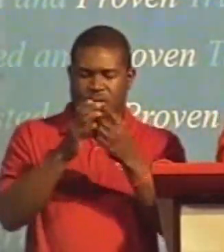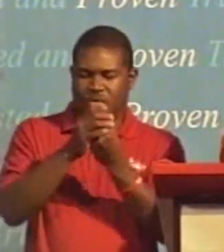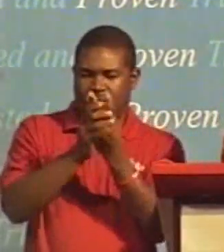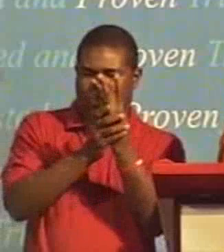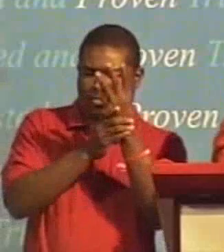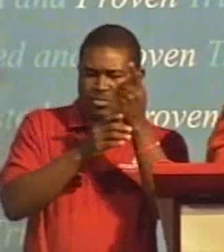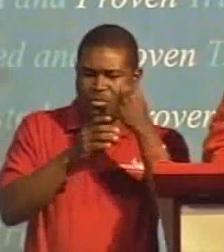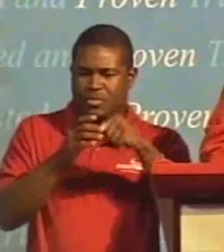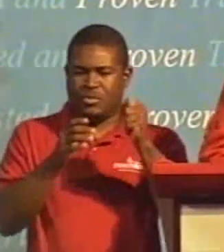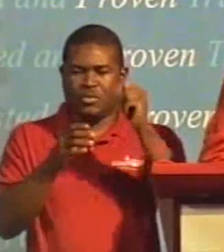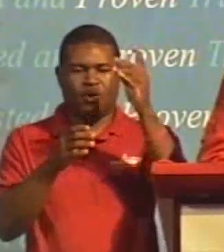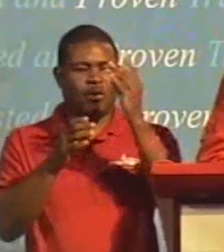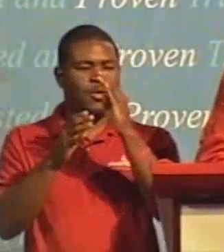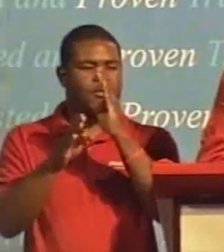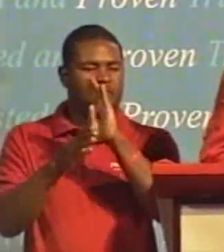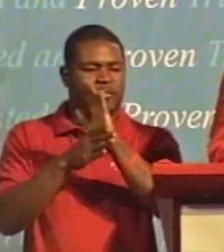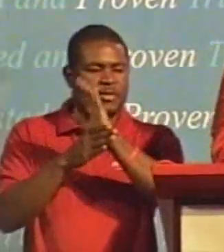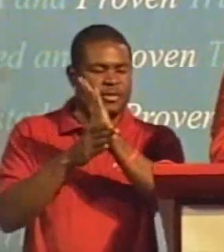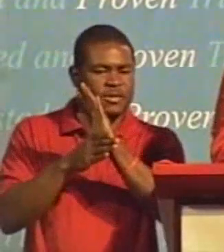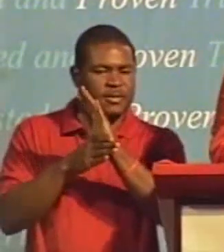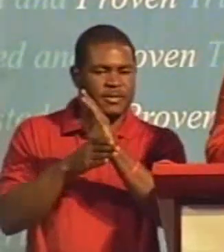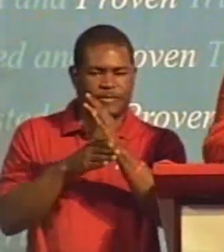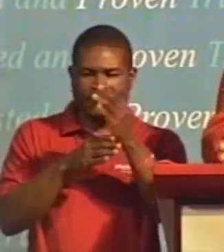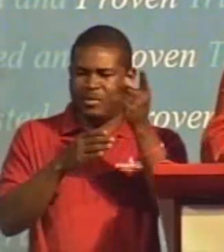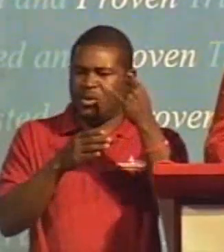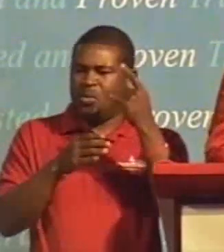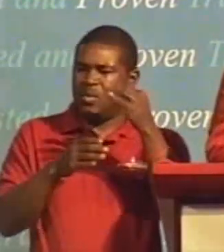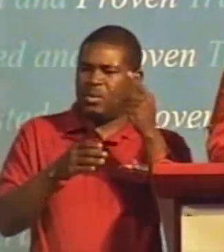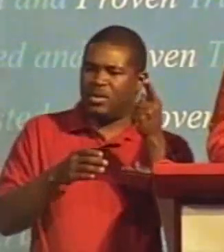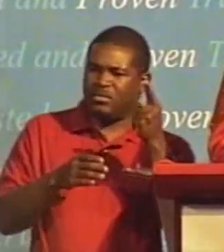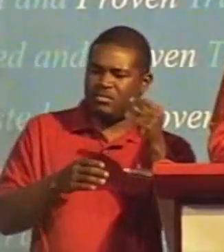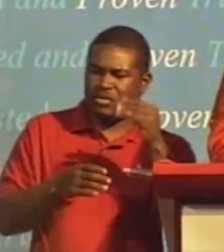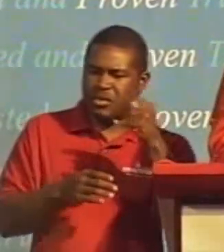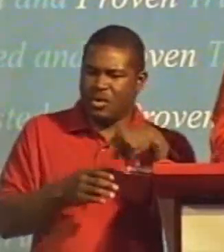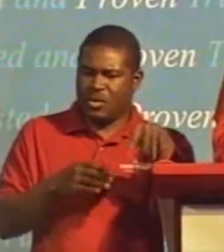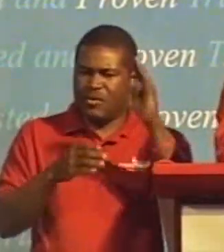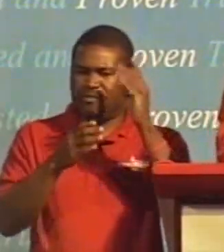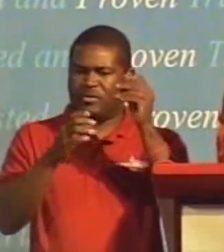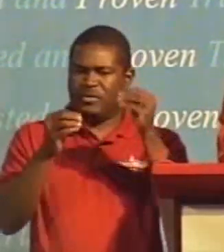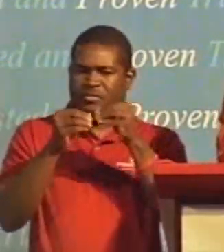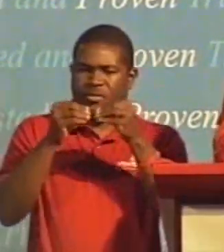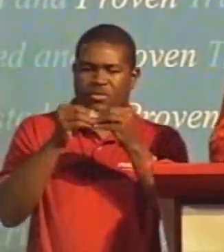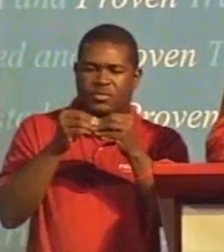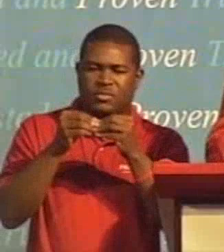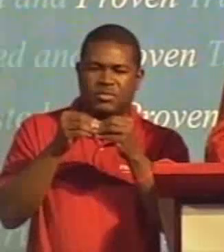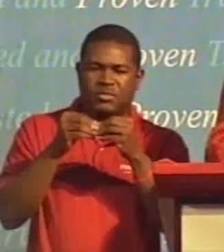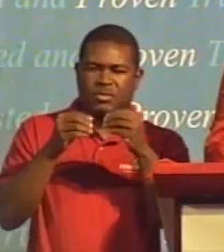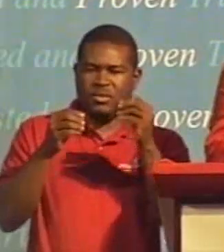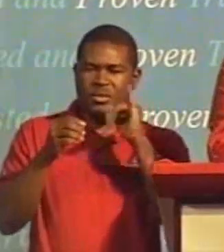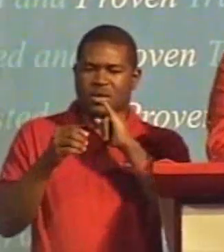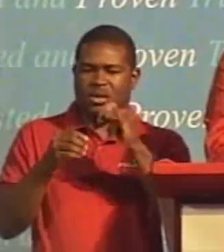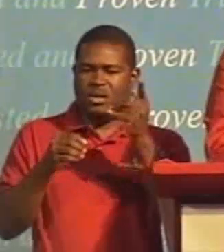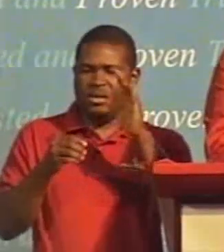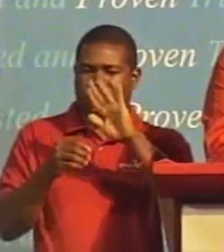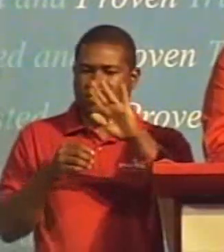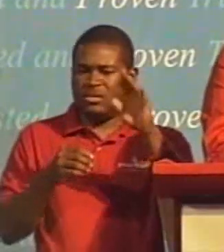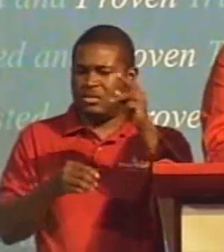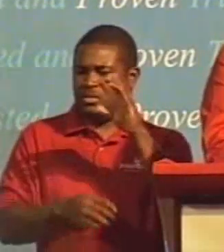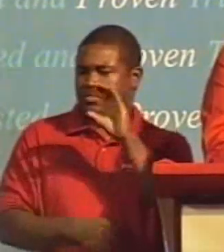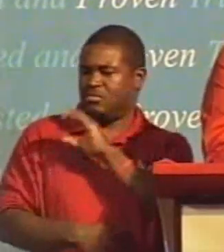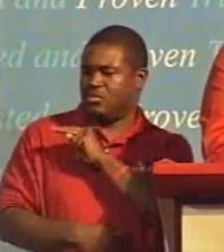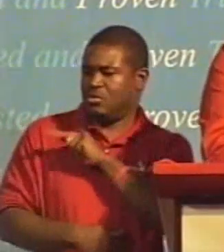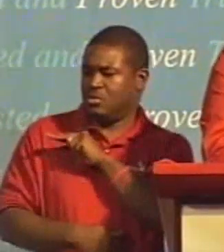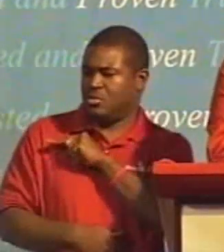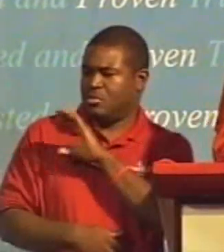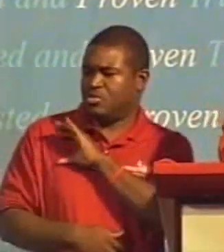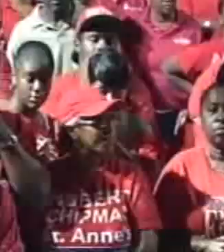most seasoned certified public accountants with over 30 years of experience in this field is your candidate for St. Anne's,